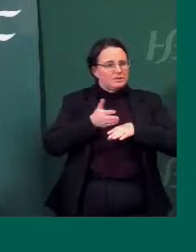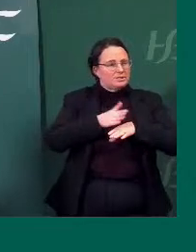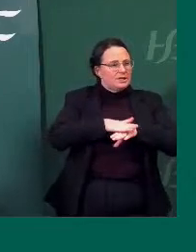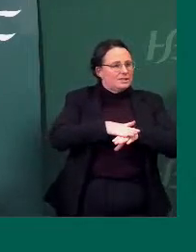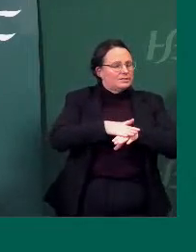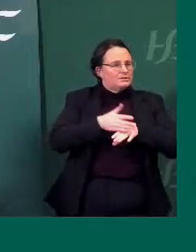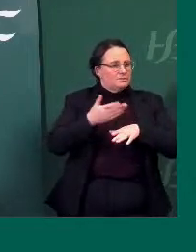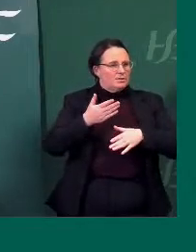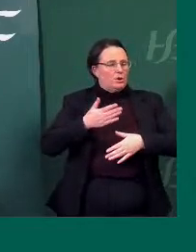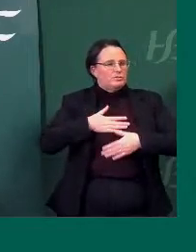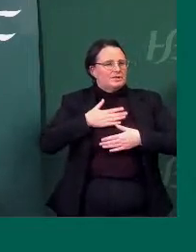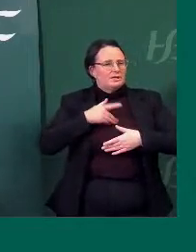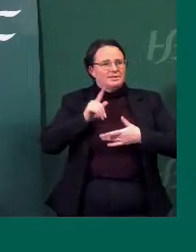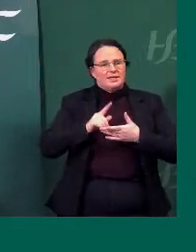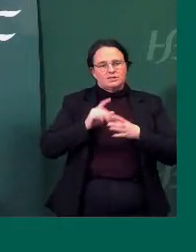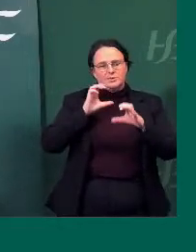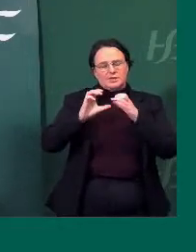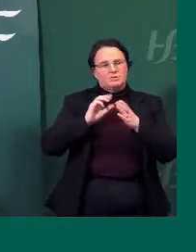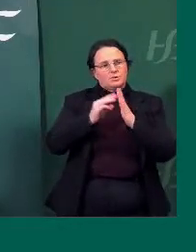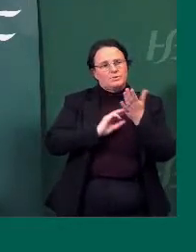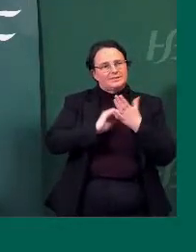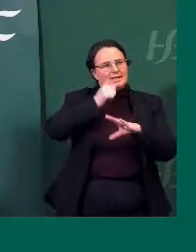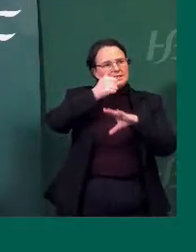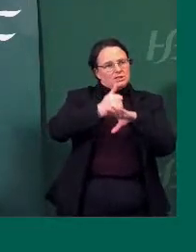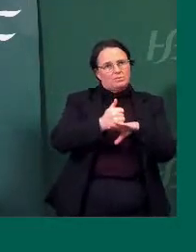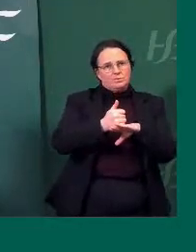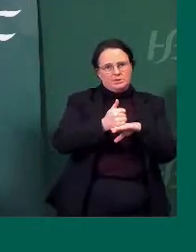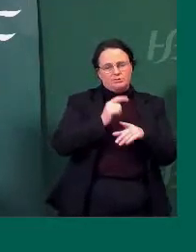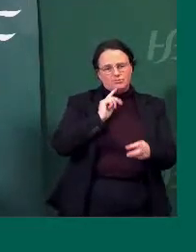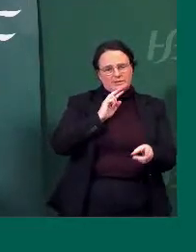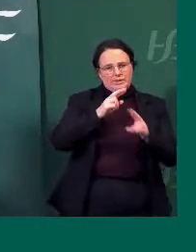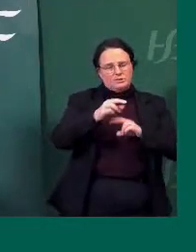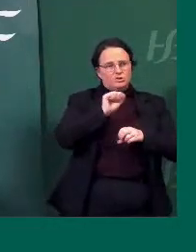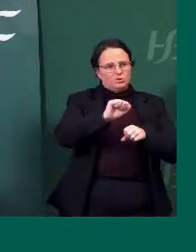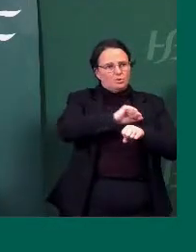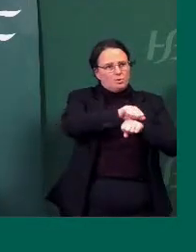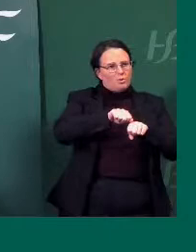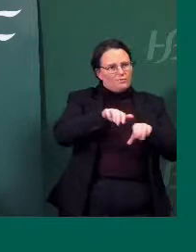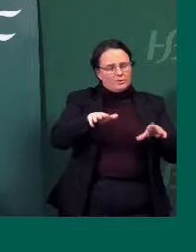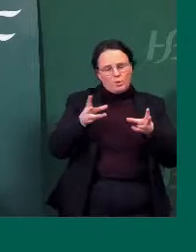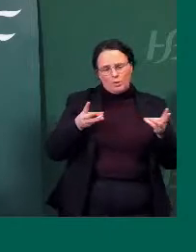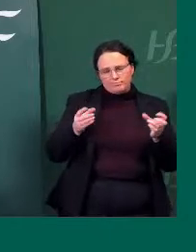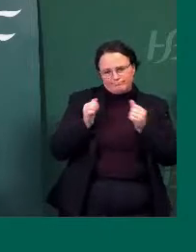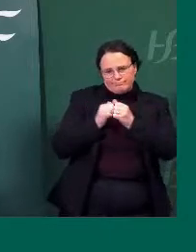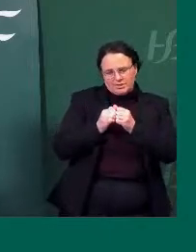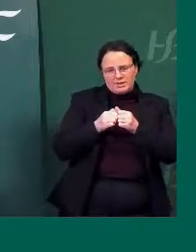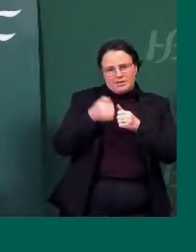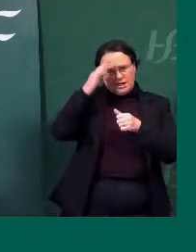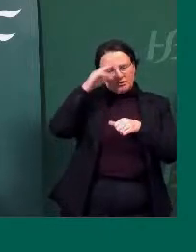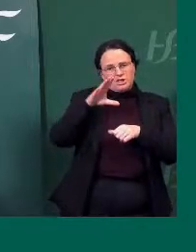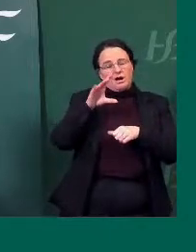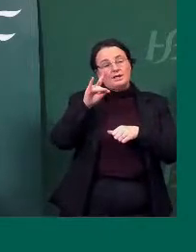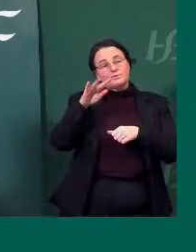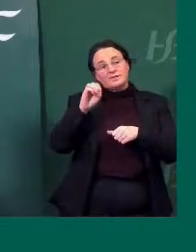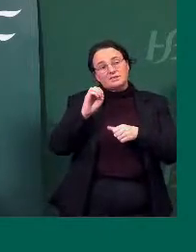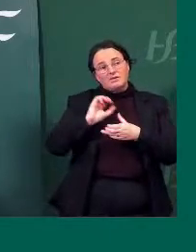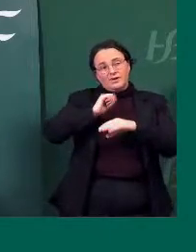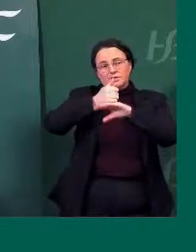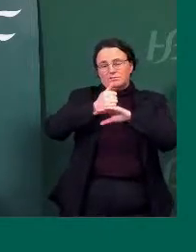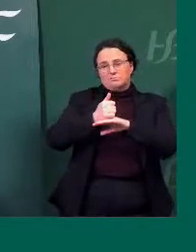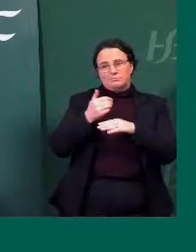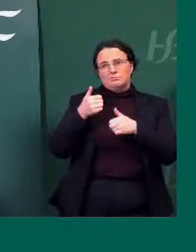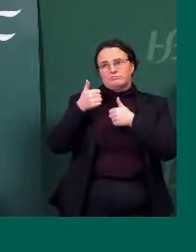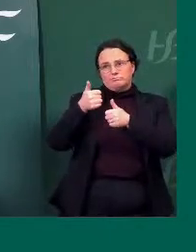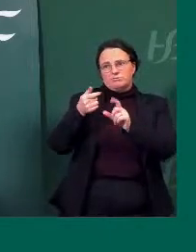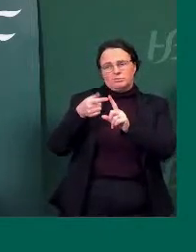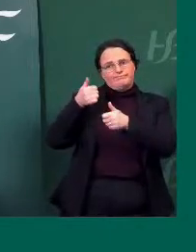and communications programme that was established as part of the response to COVID. We've been working very closely with the Irish Hospice Foundation, and I just want to acknowledge their work